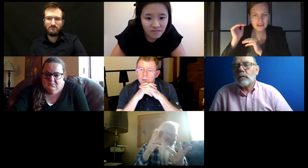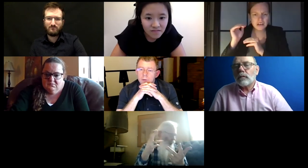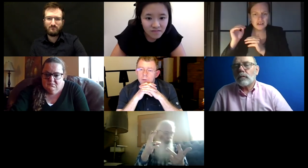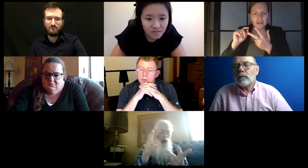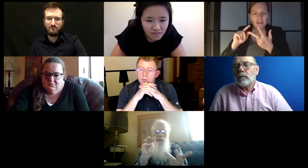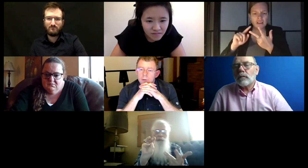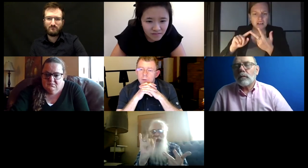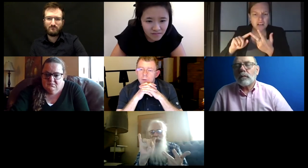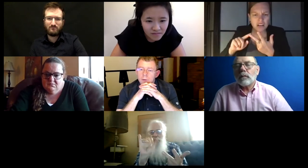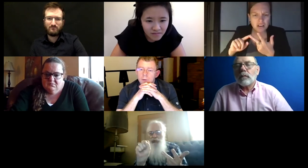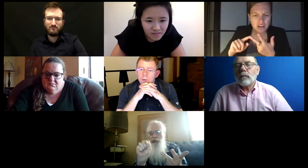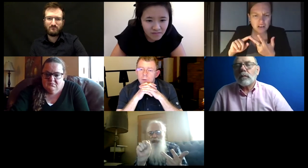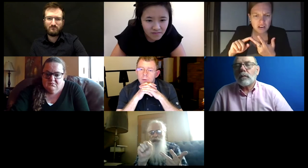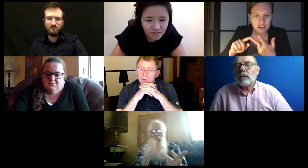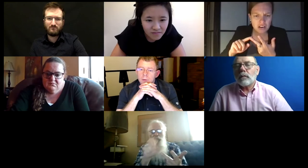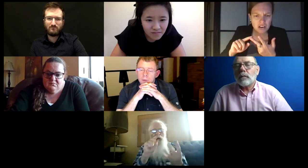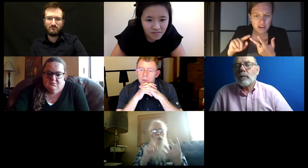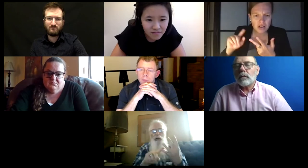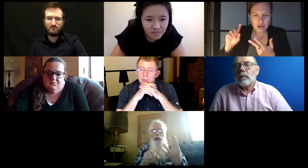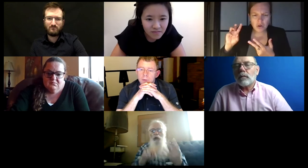safe food handling, WMIS,